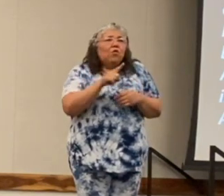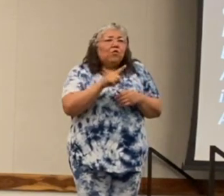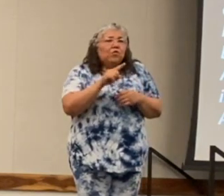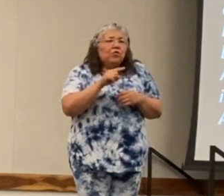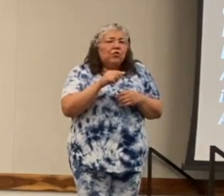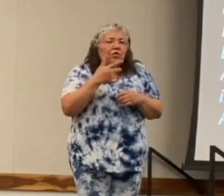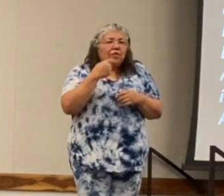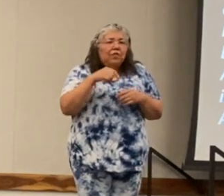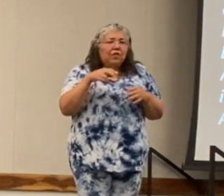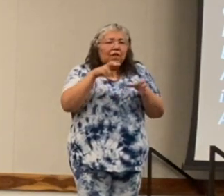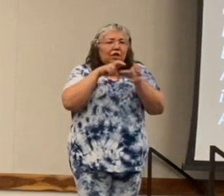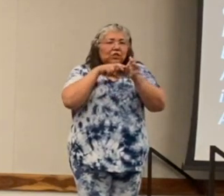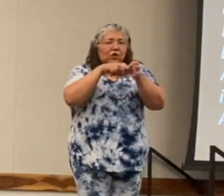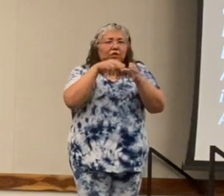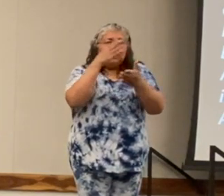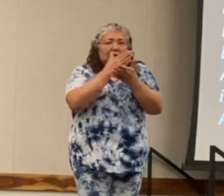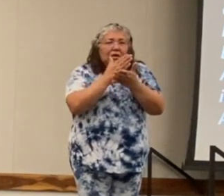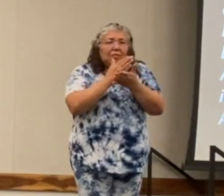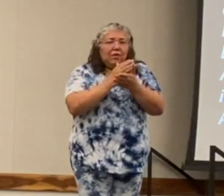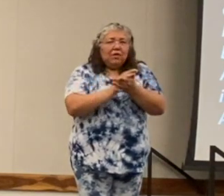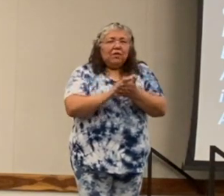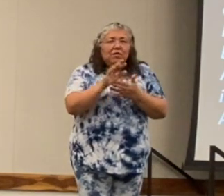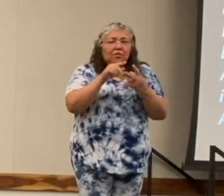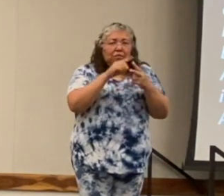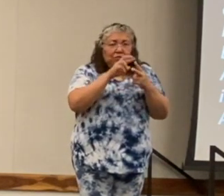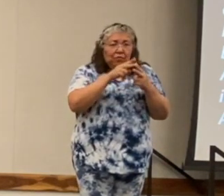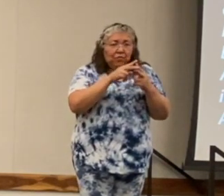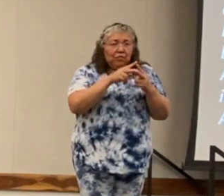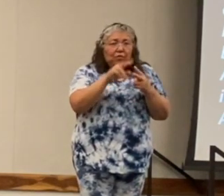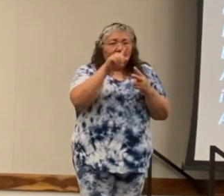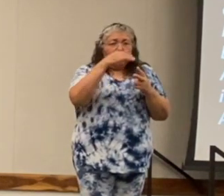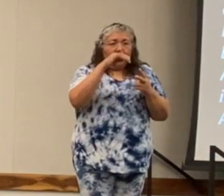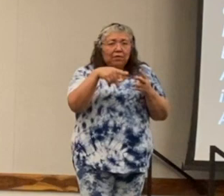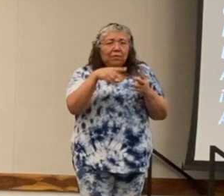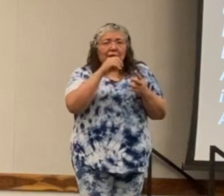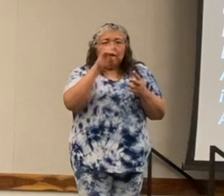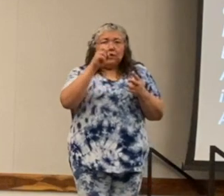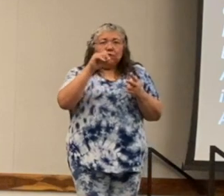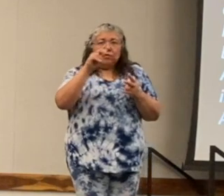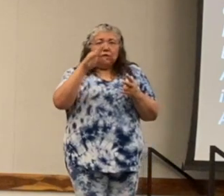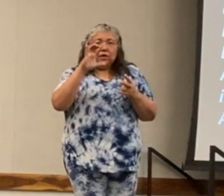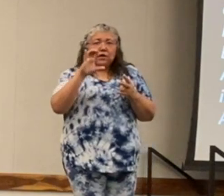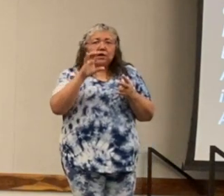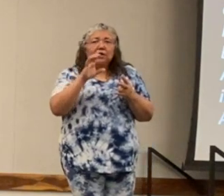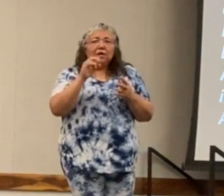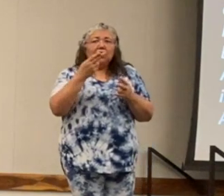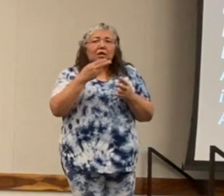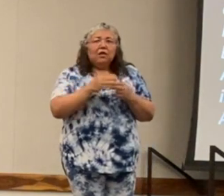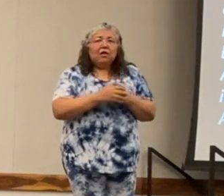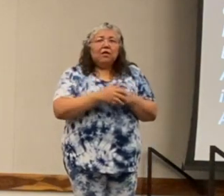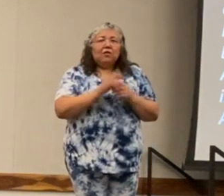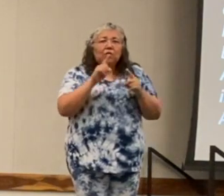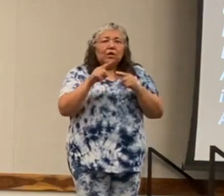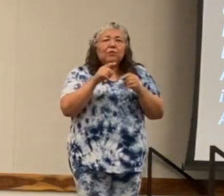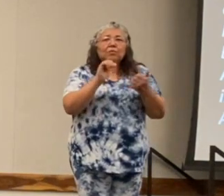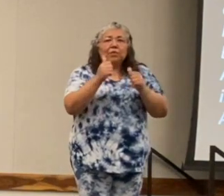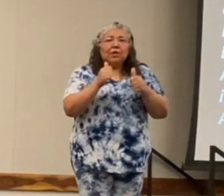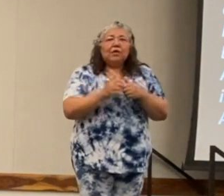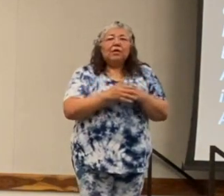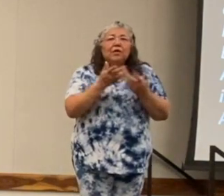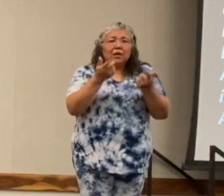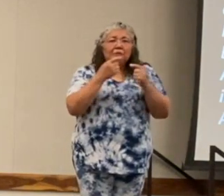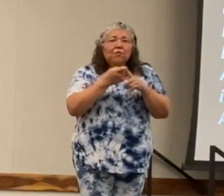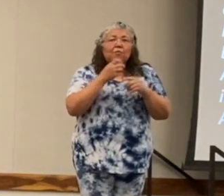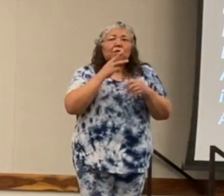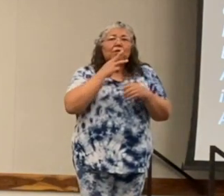stop, and both Philip and the eunuch went down into the water and baptized him. When he came up out of the water, the